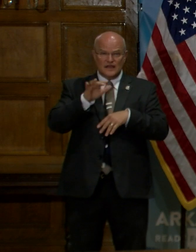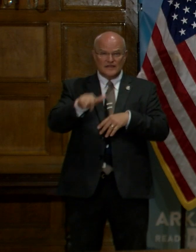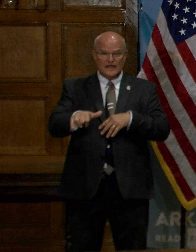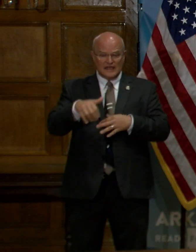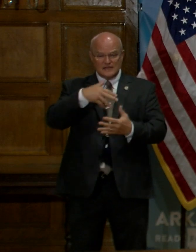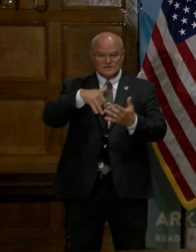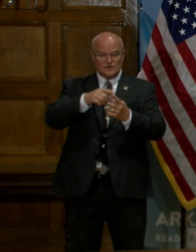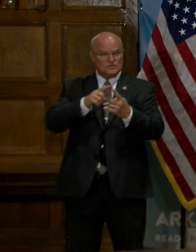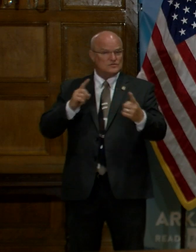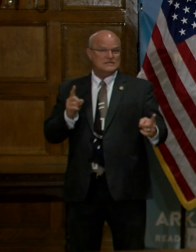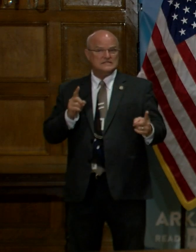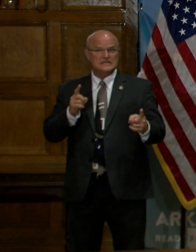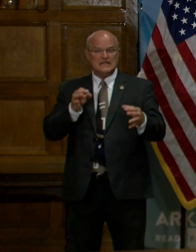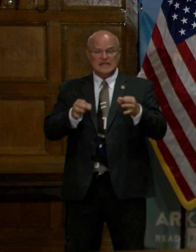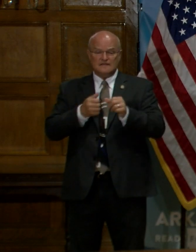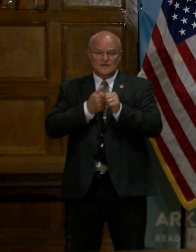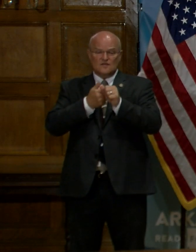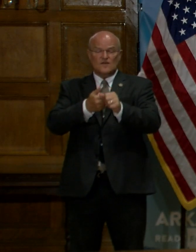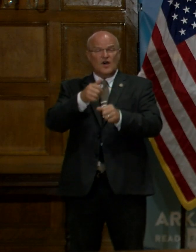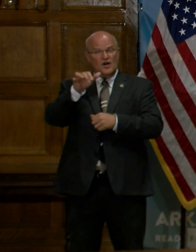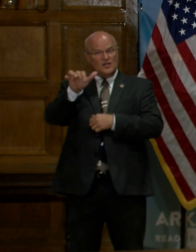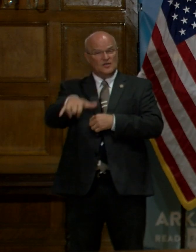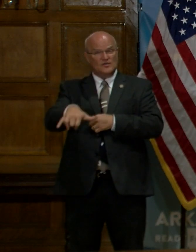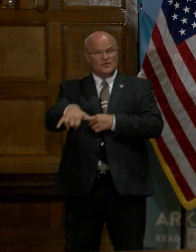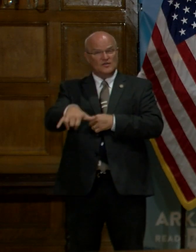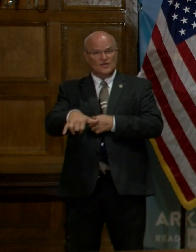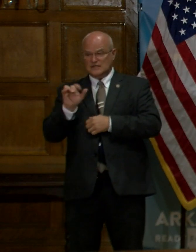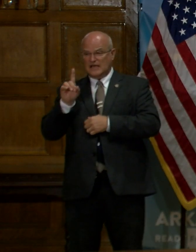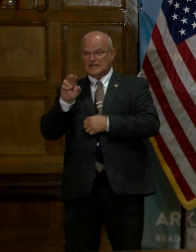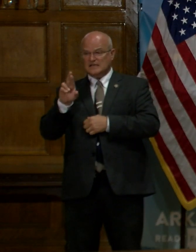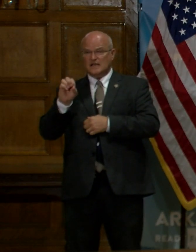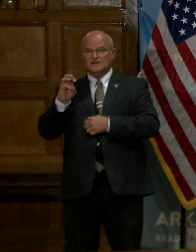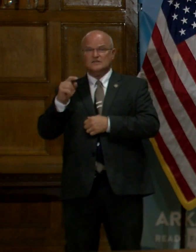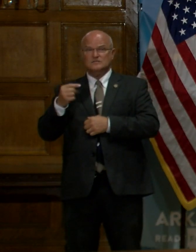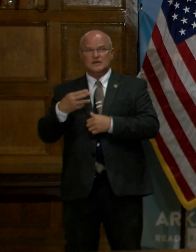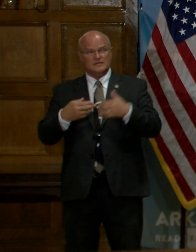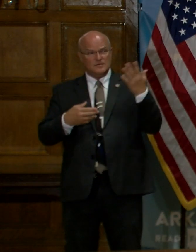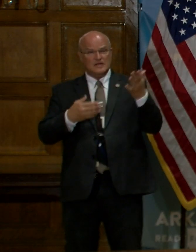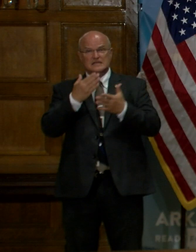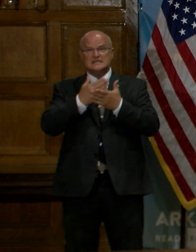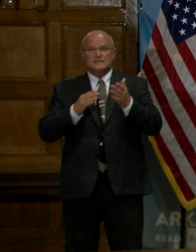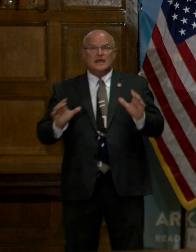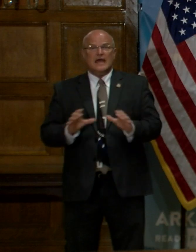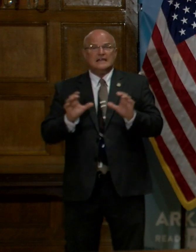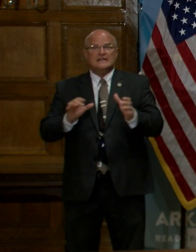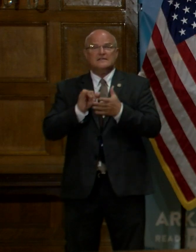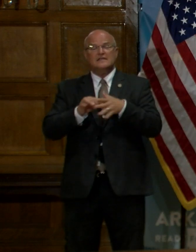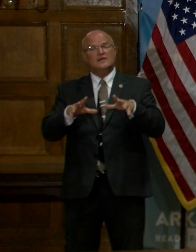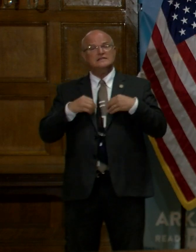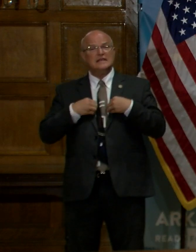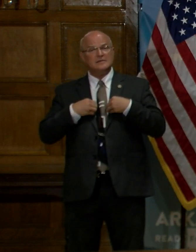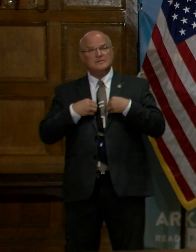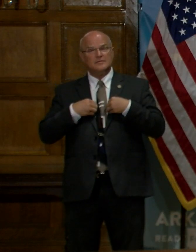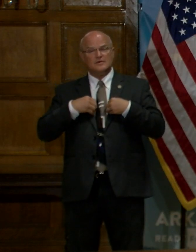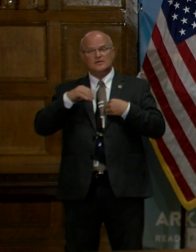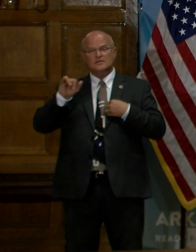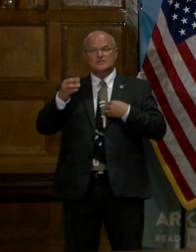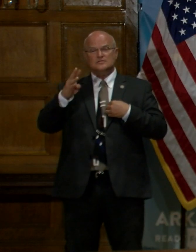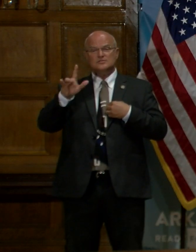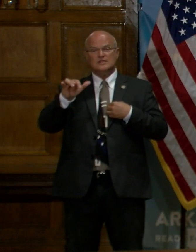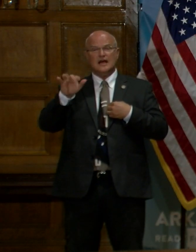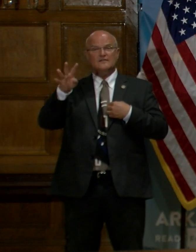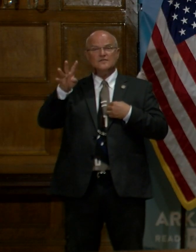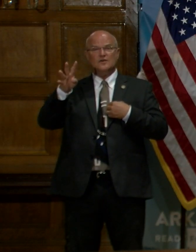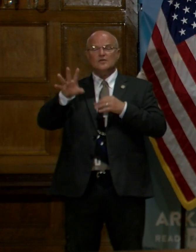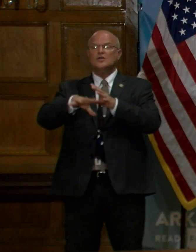and the social distancing, and if you follow those, just like Dr. Smith put up there, some of the activities that are acceptable on the